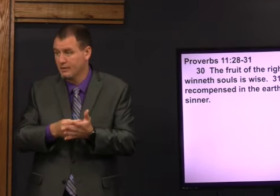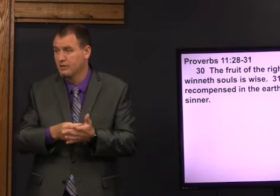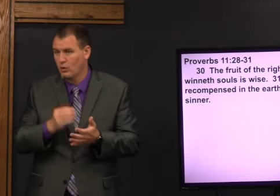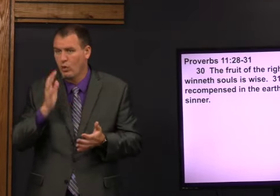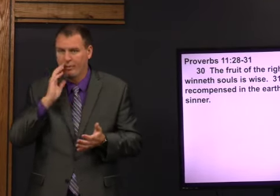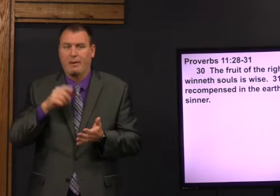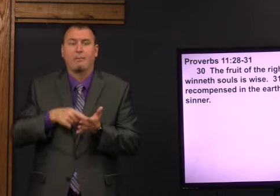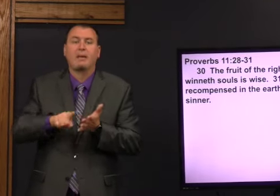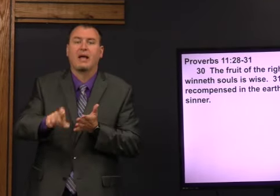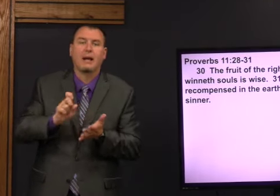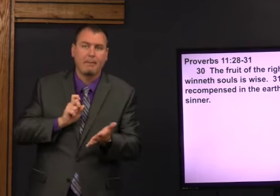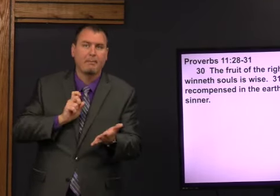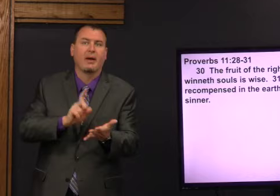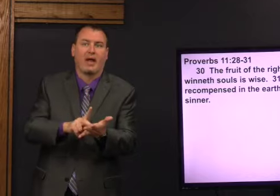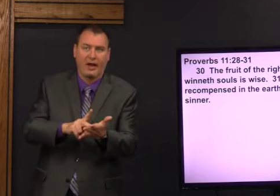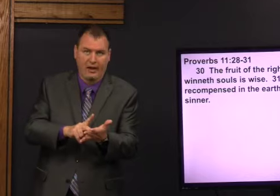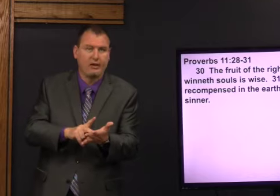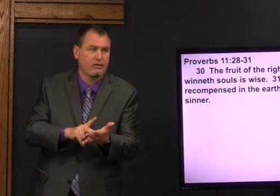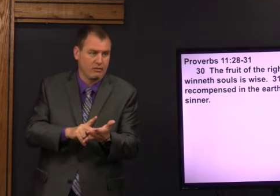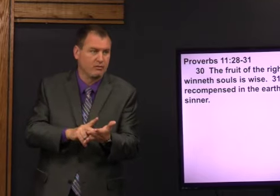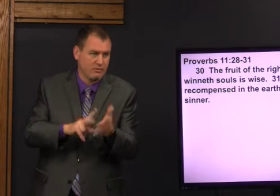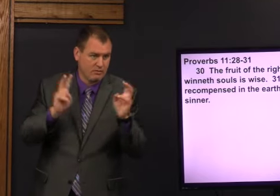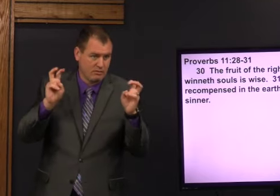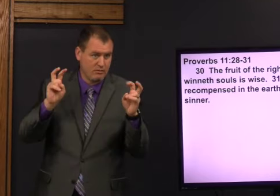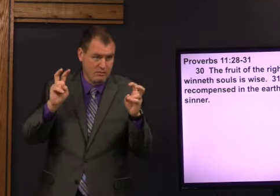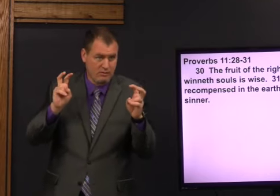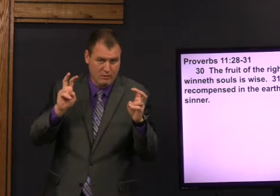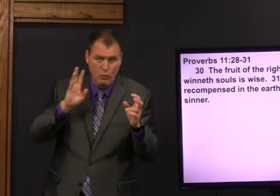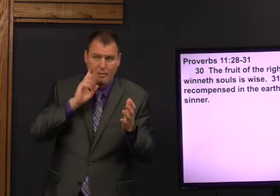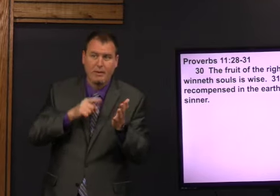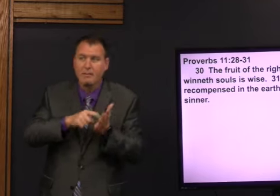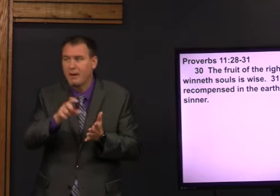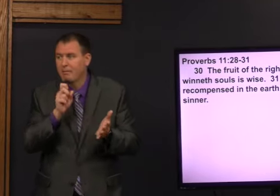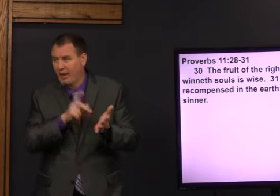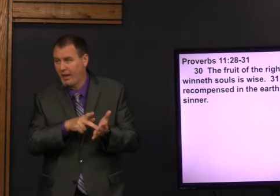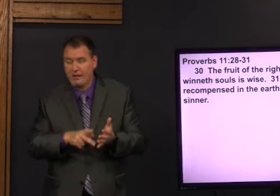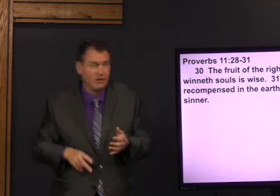It's talking about money. What they pay you back.